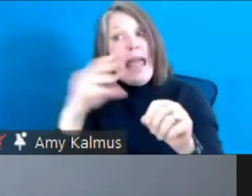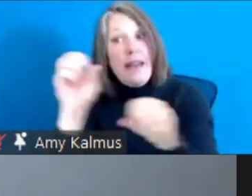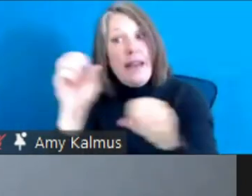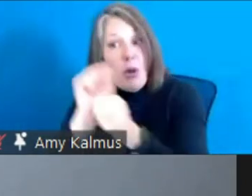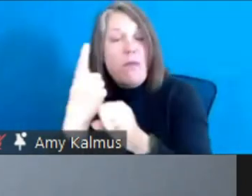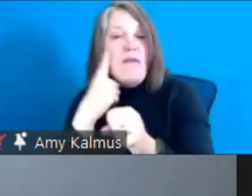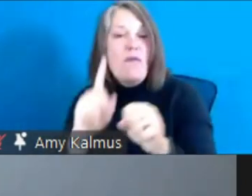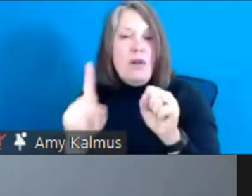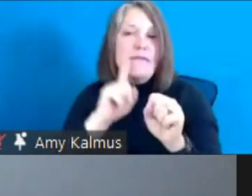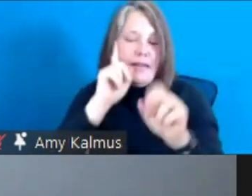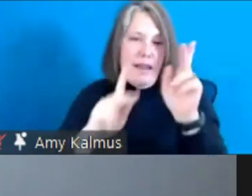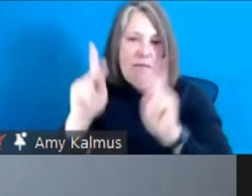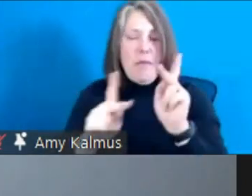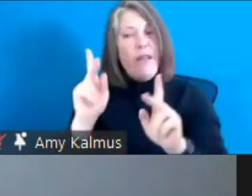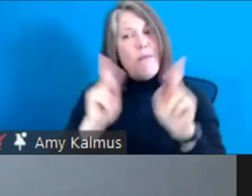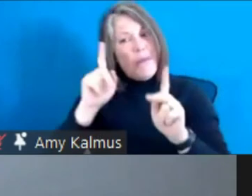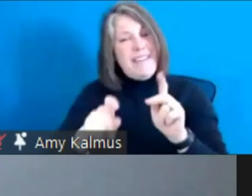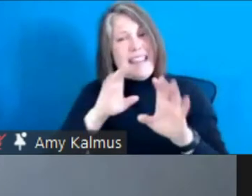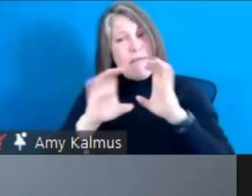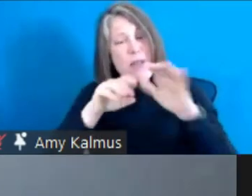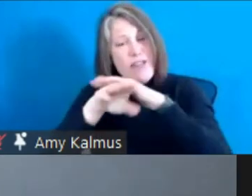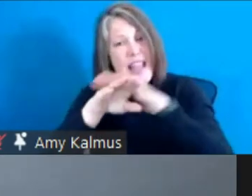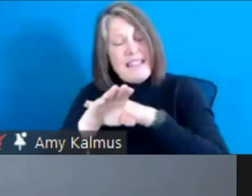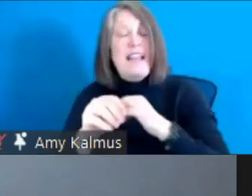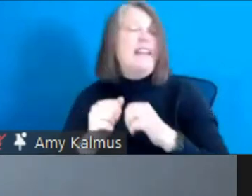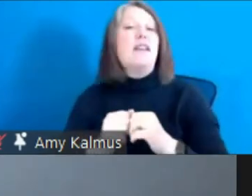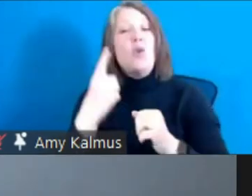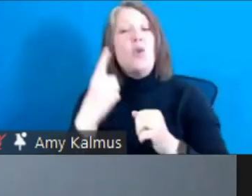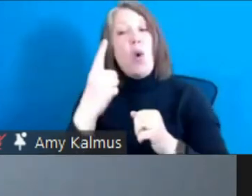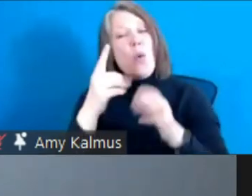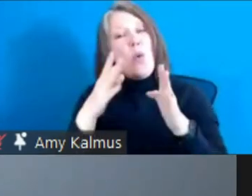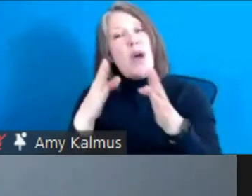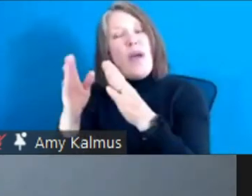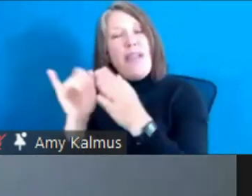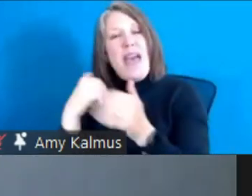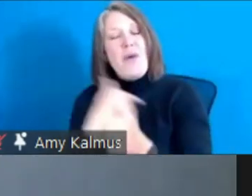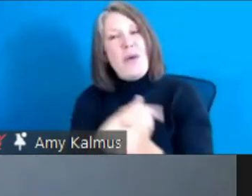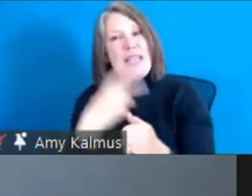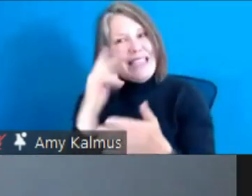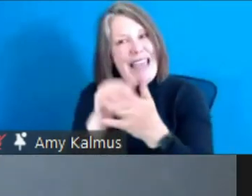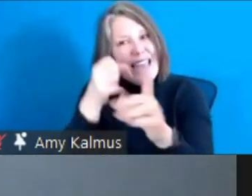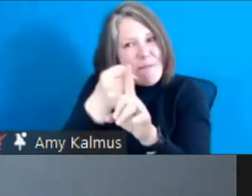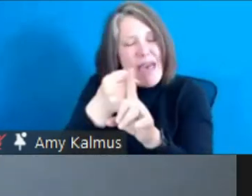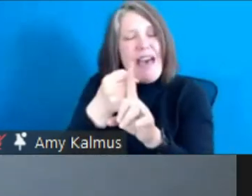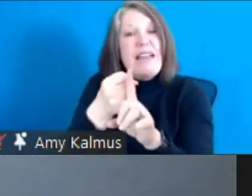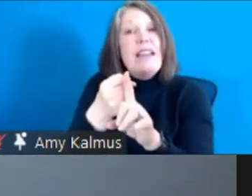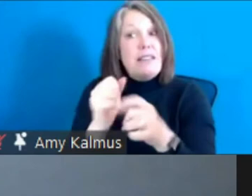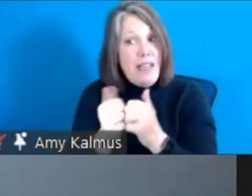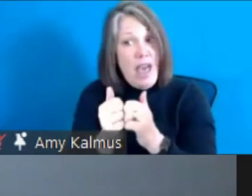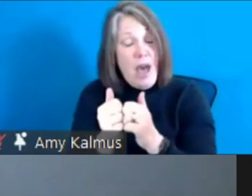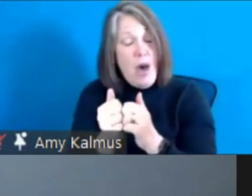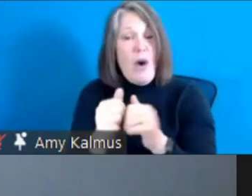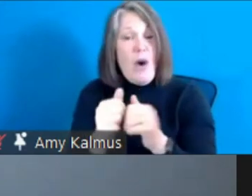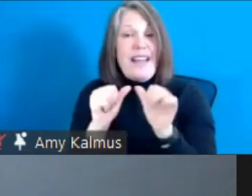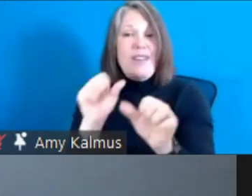need communication access. And so one of the ways we're having an innovative impact is by continuing to work